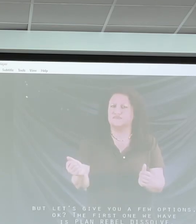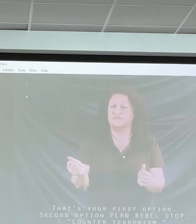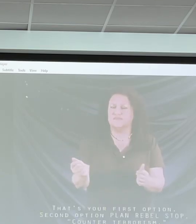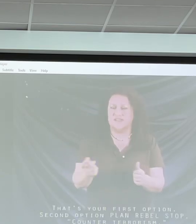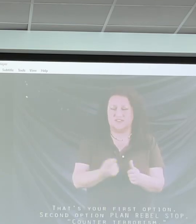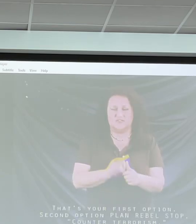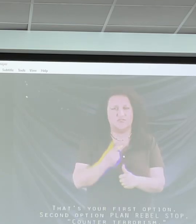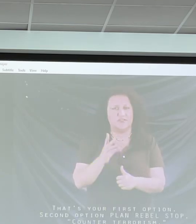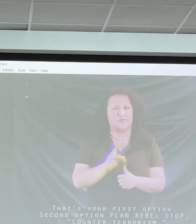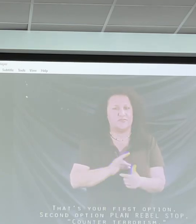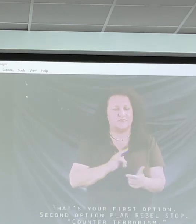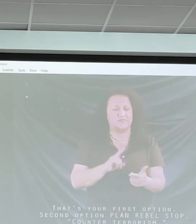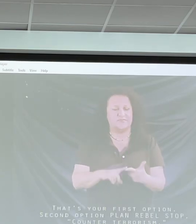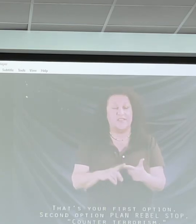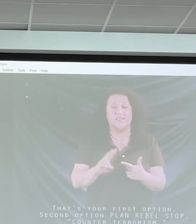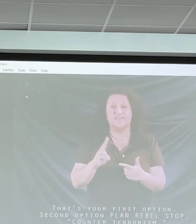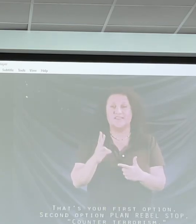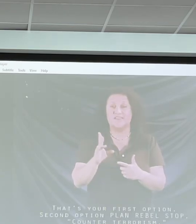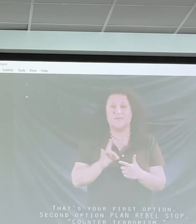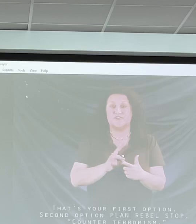That's your first option. Second option,